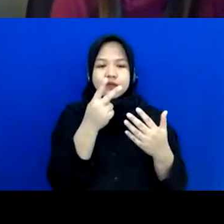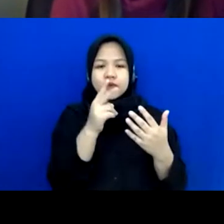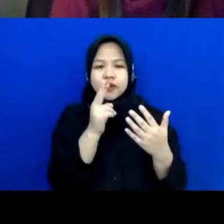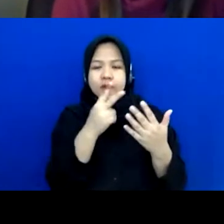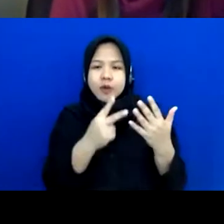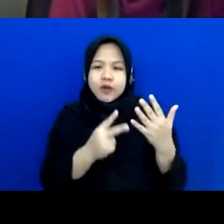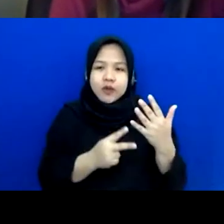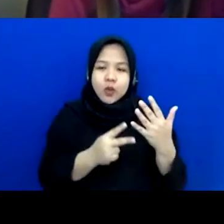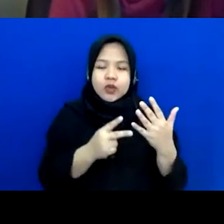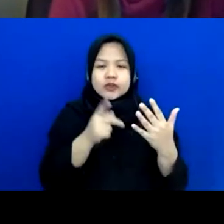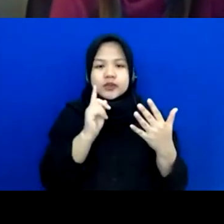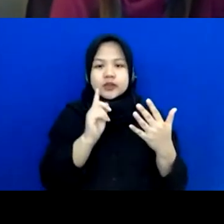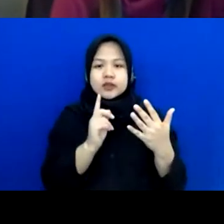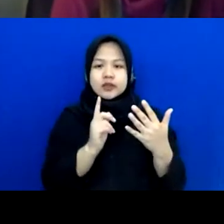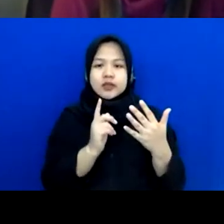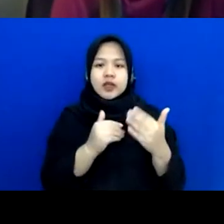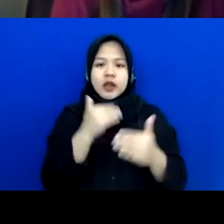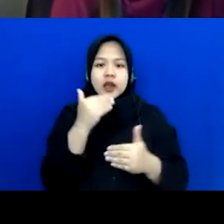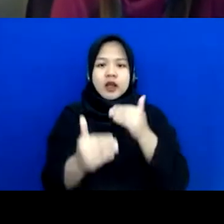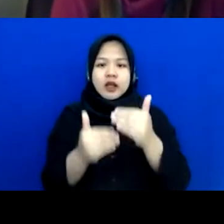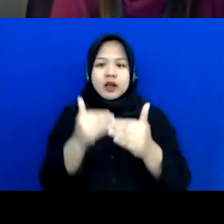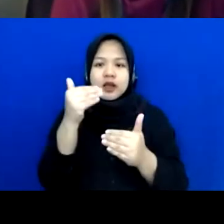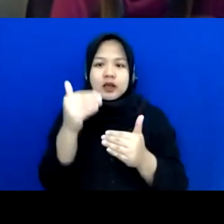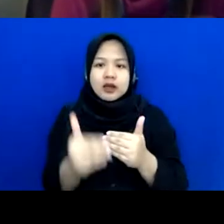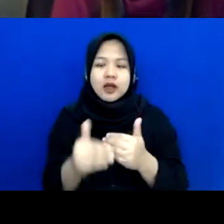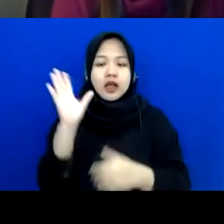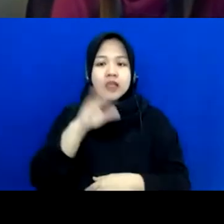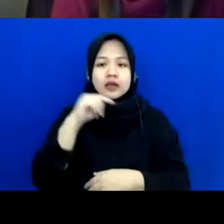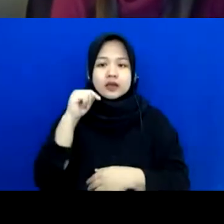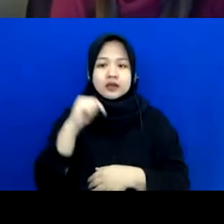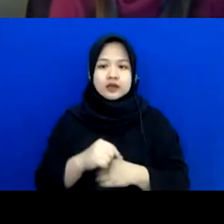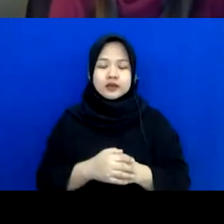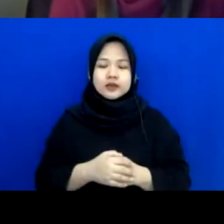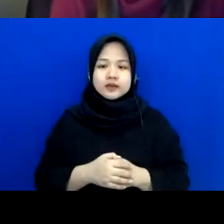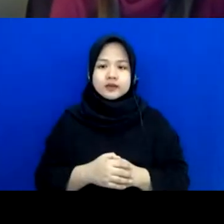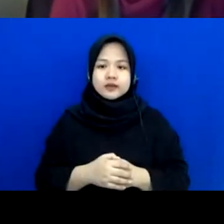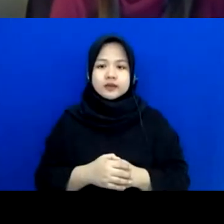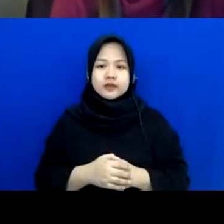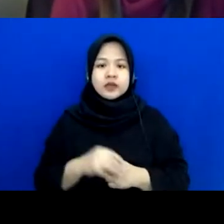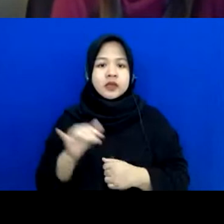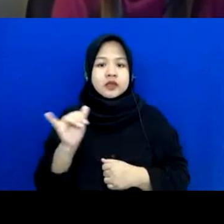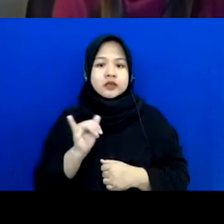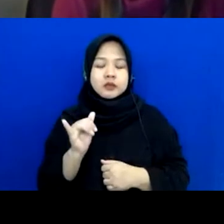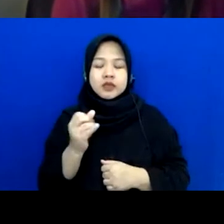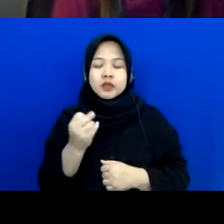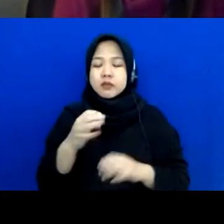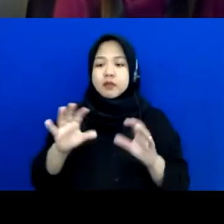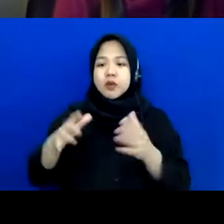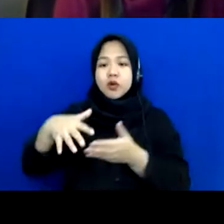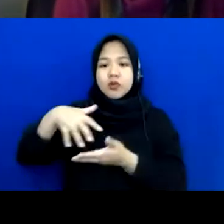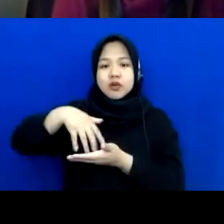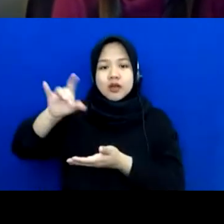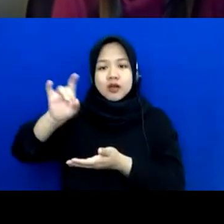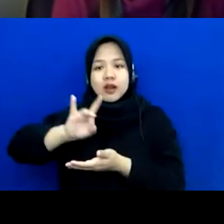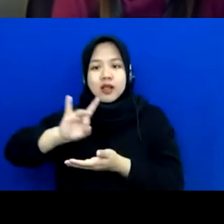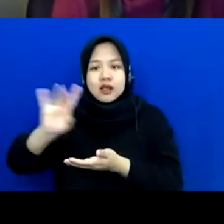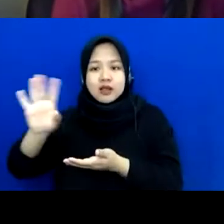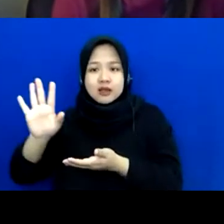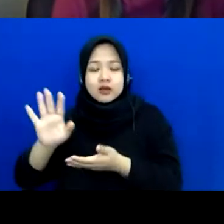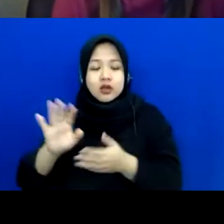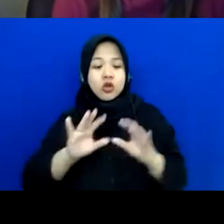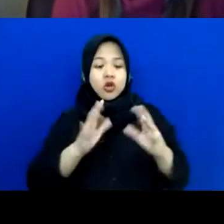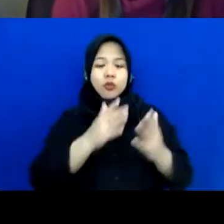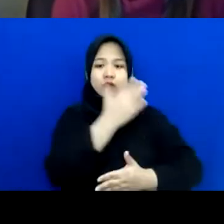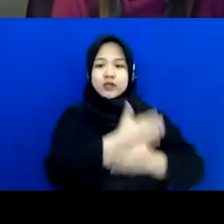of the frameworks that are in place today. So of course, like many other vulnerable groups, persons with disabilities have